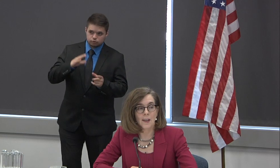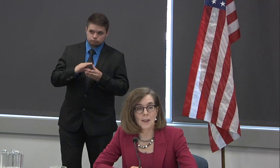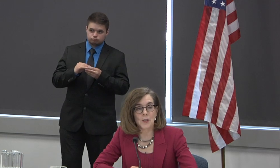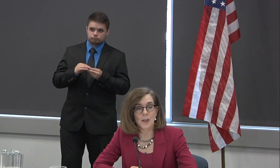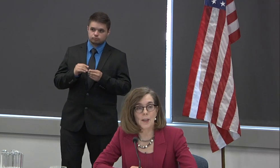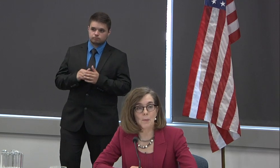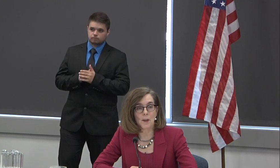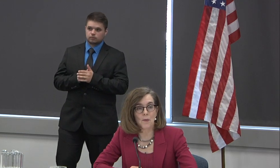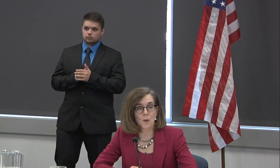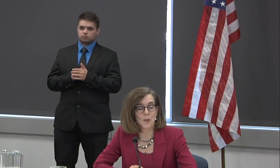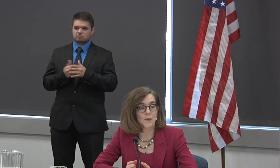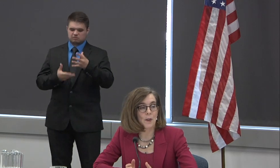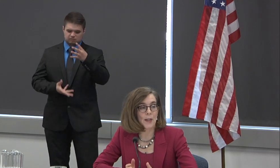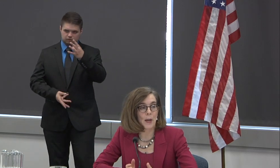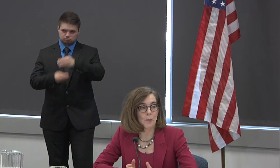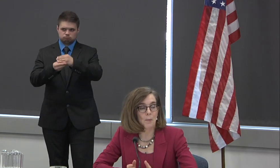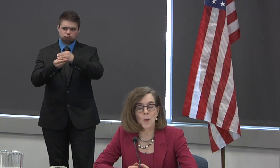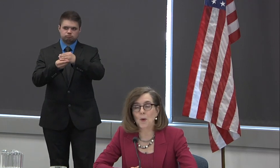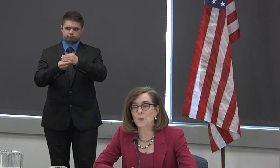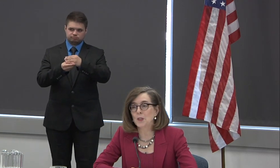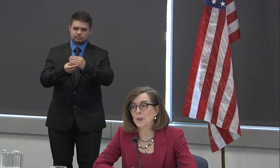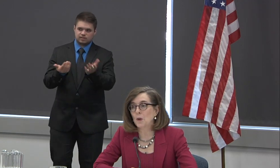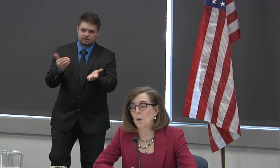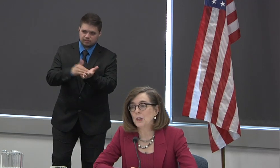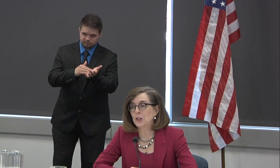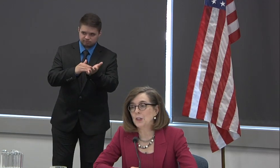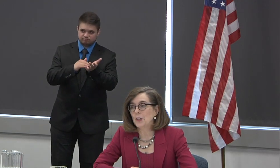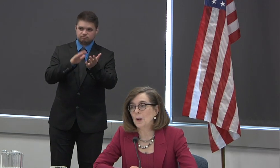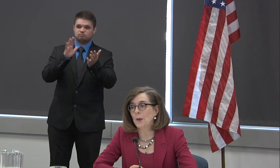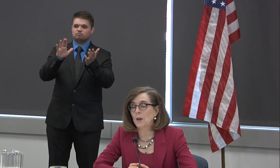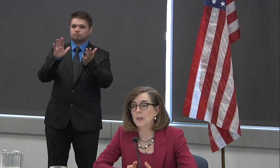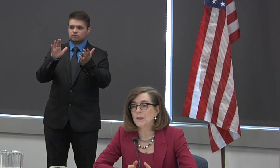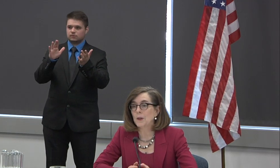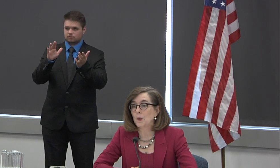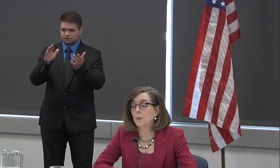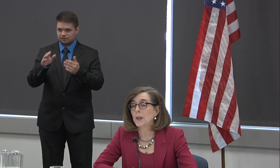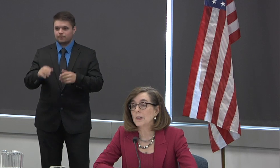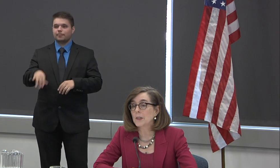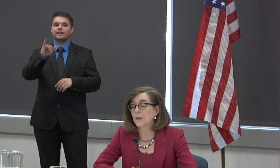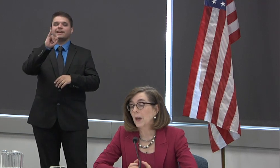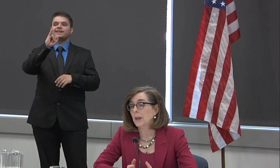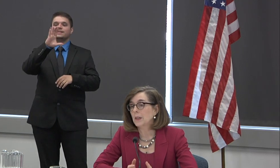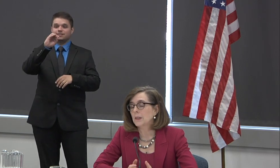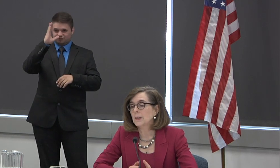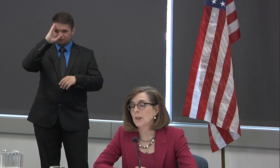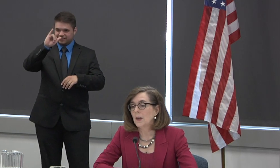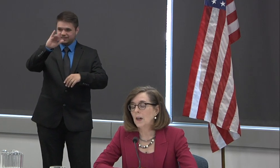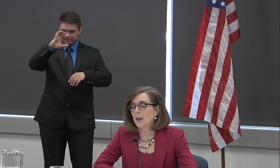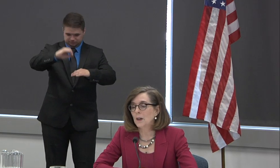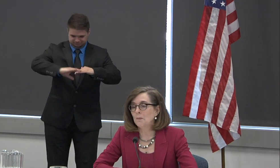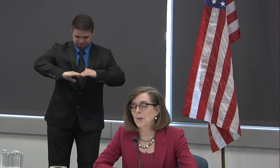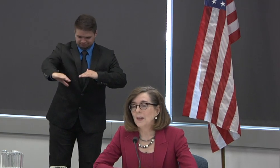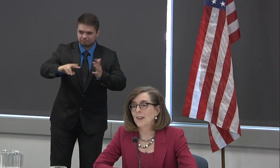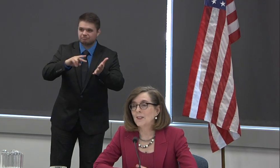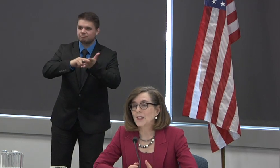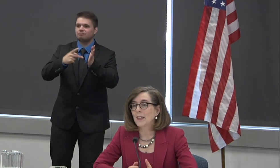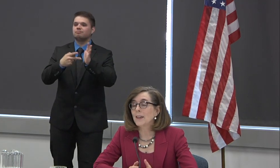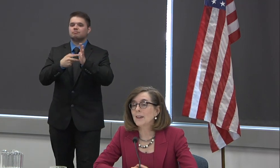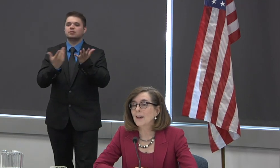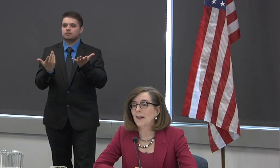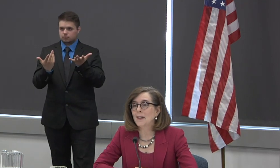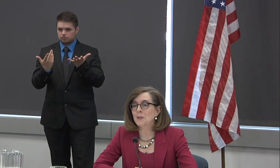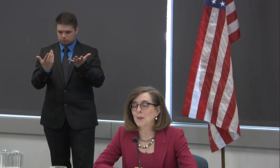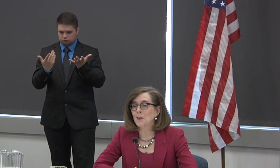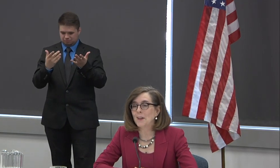ice skating metaphor is very apropos to your question about is there a risk? And that is, as a kid,